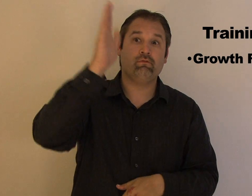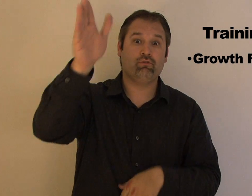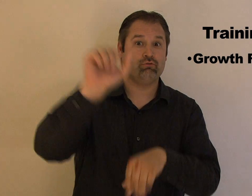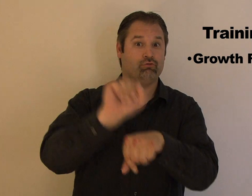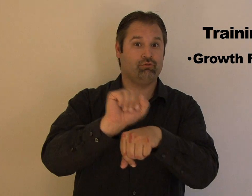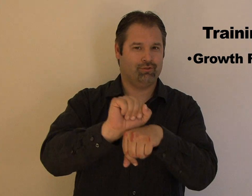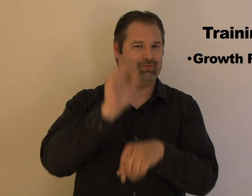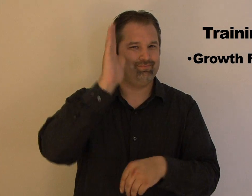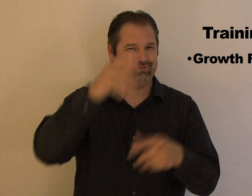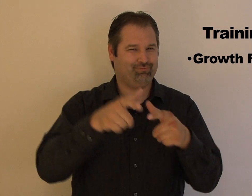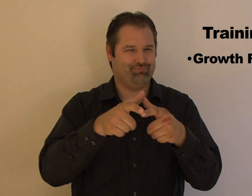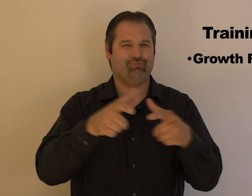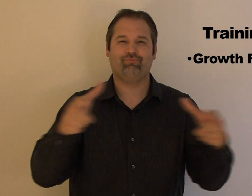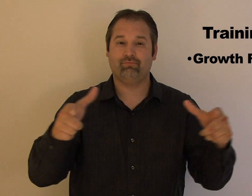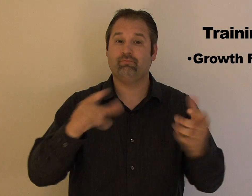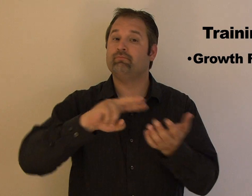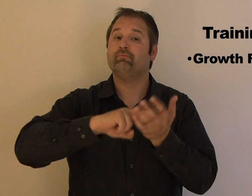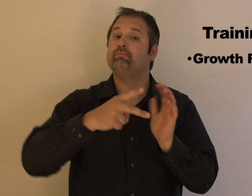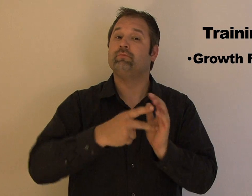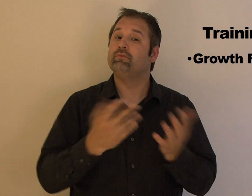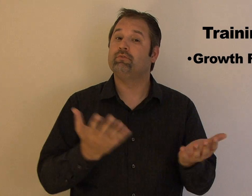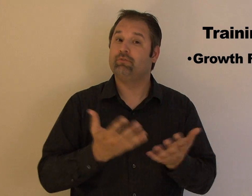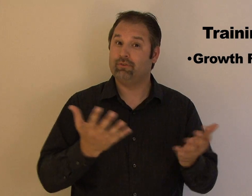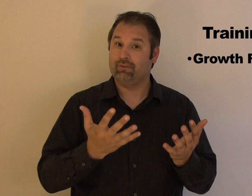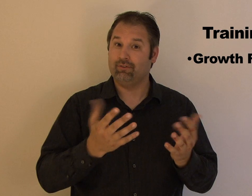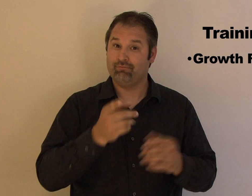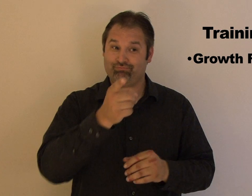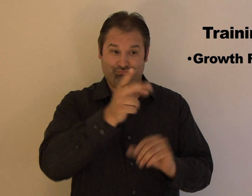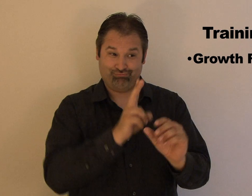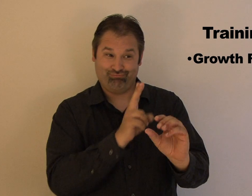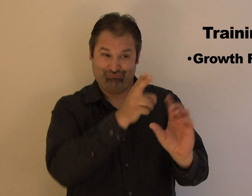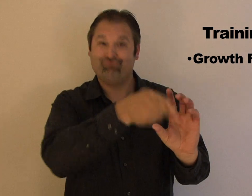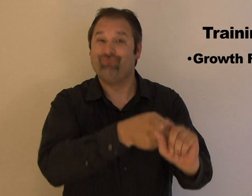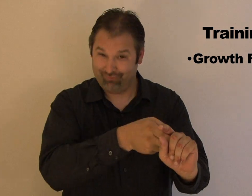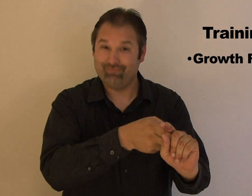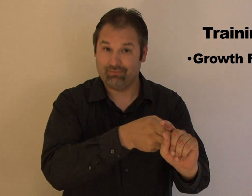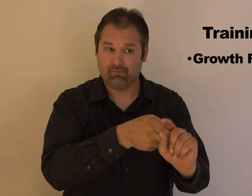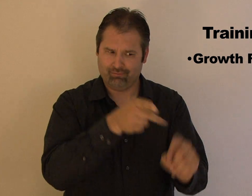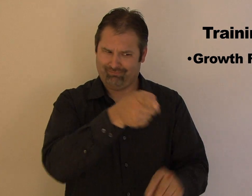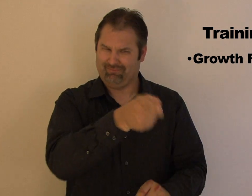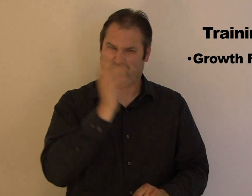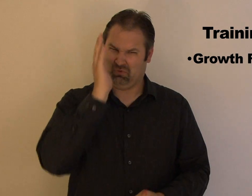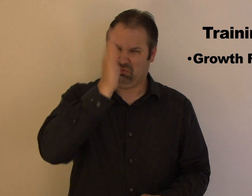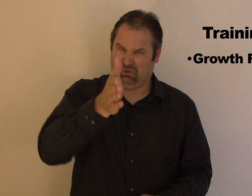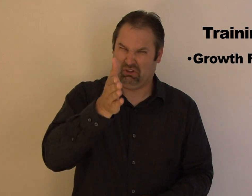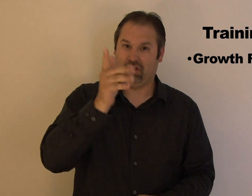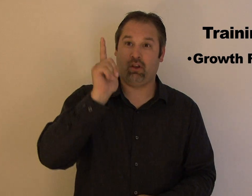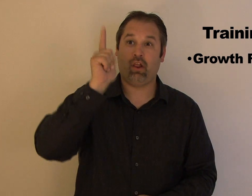This means that the field is showing signs of expansion, and there will be job opportunities for you when you finish schooling or